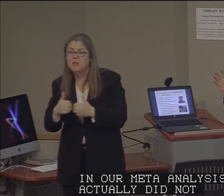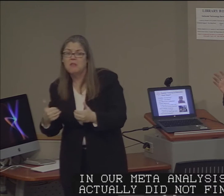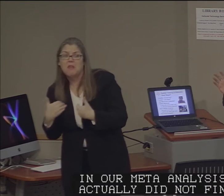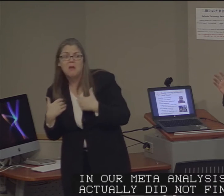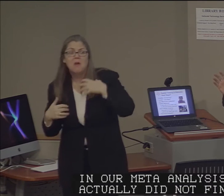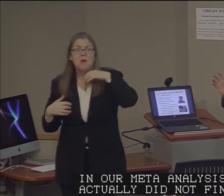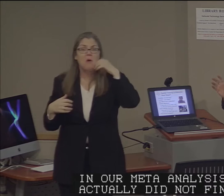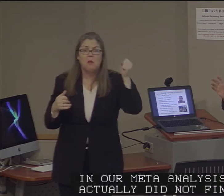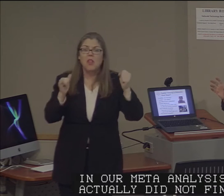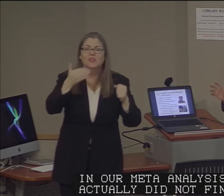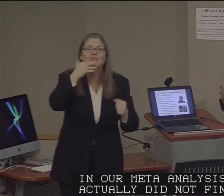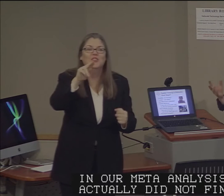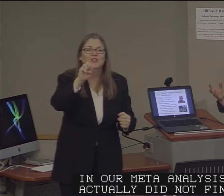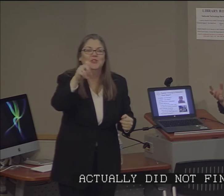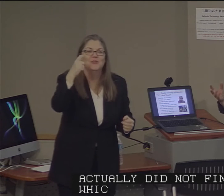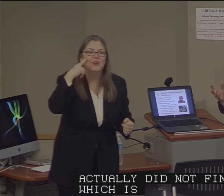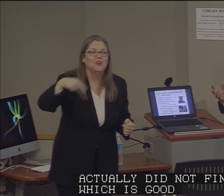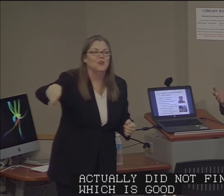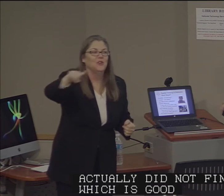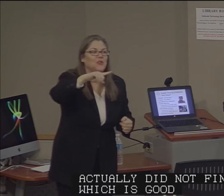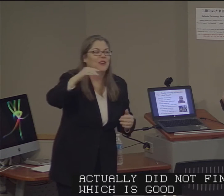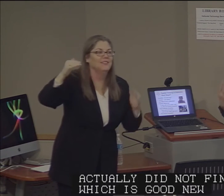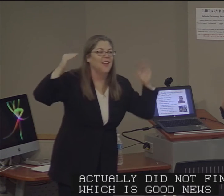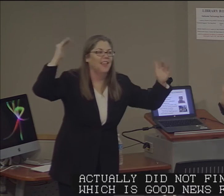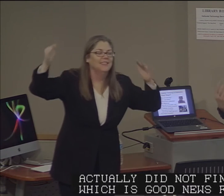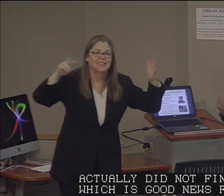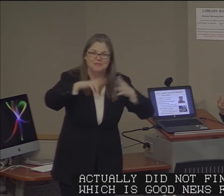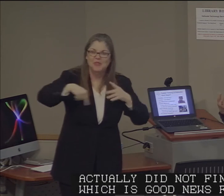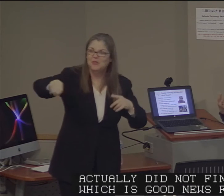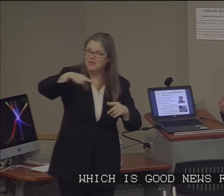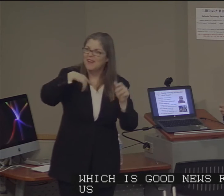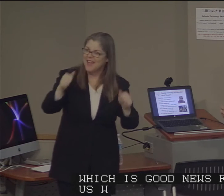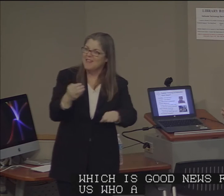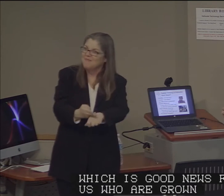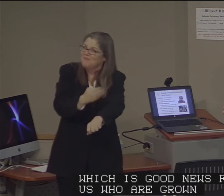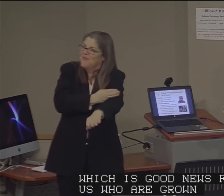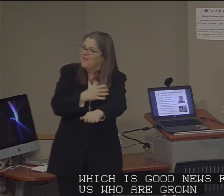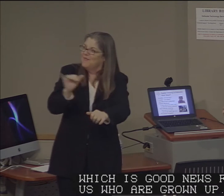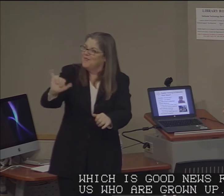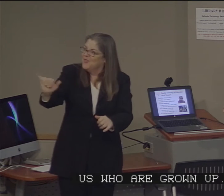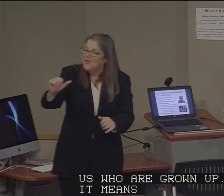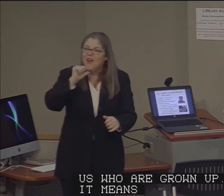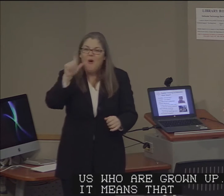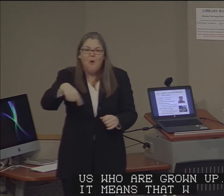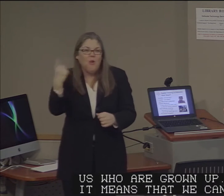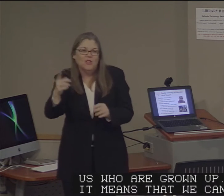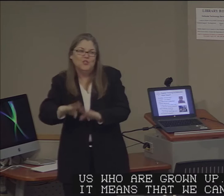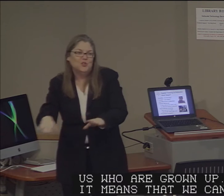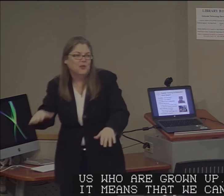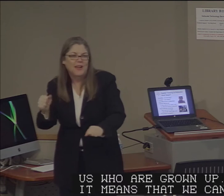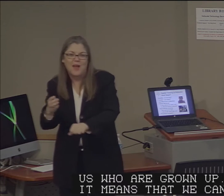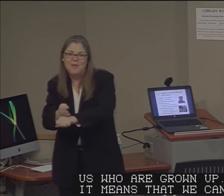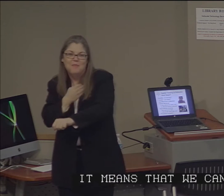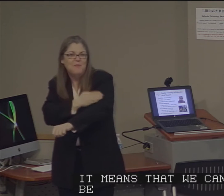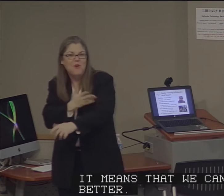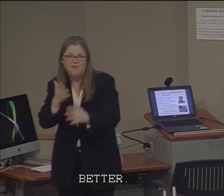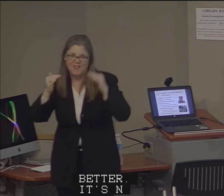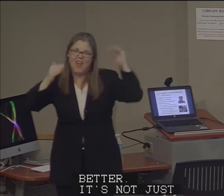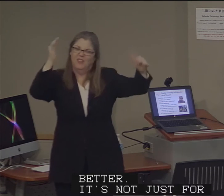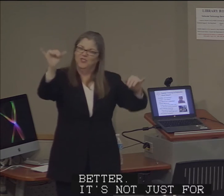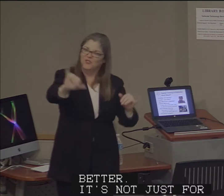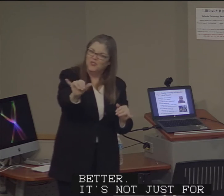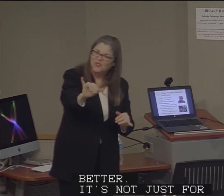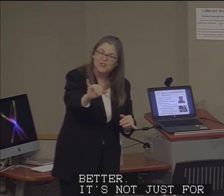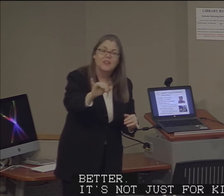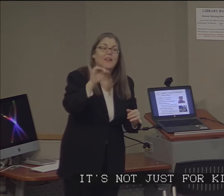good news for those of us who are grown up. It means that we can also get better. It's not just for kids. It's in contrast